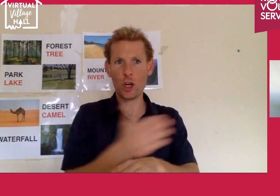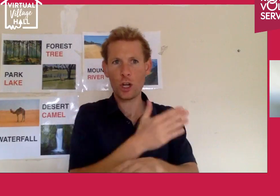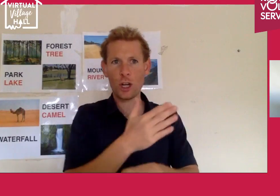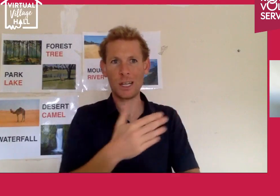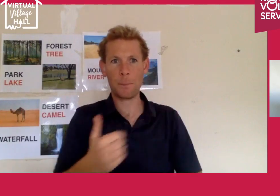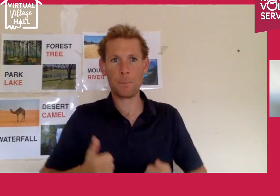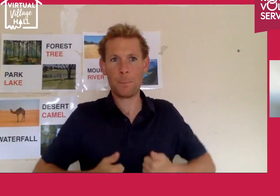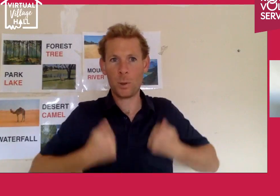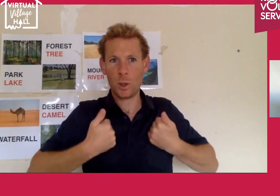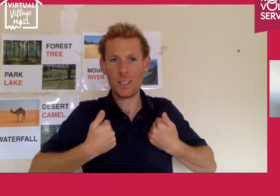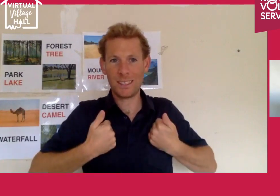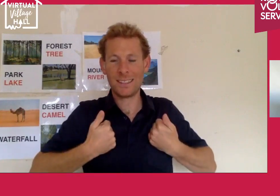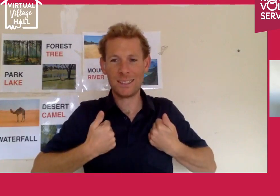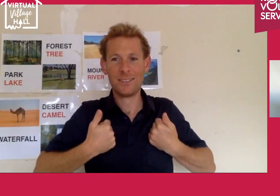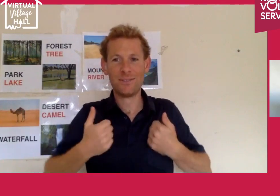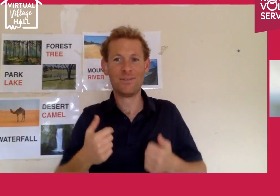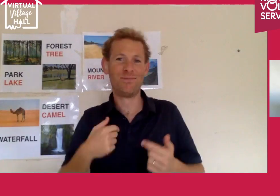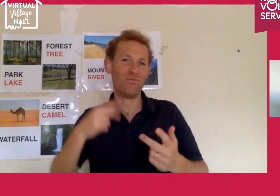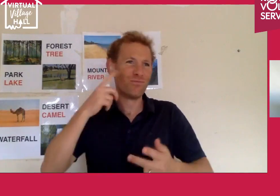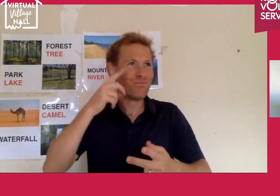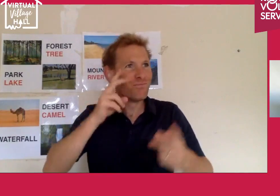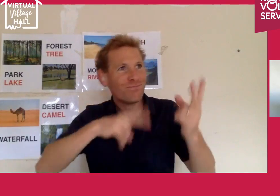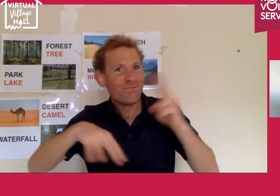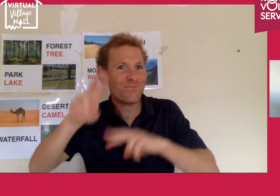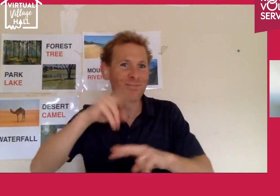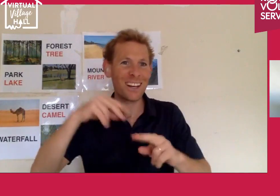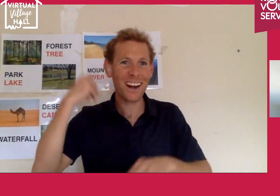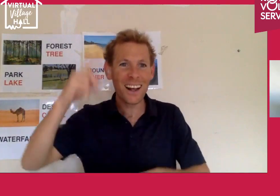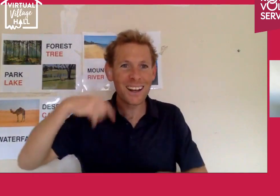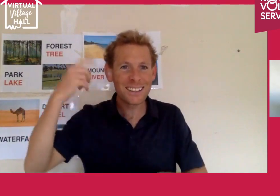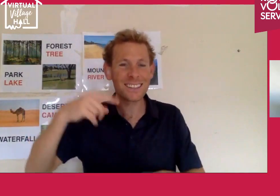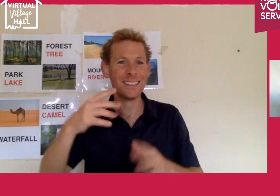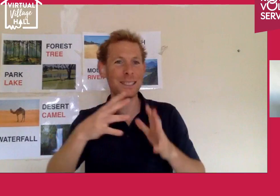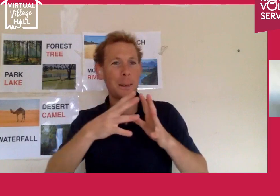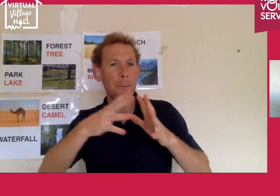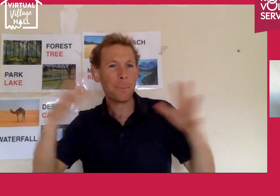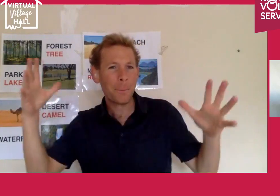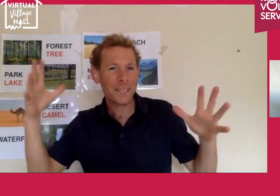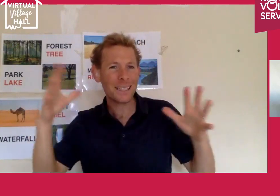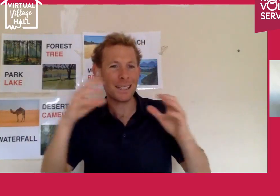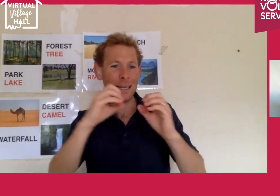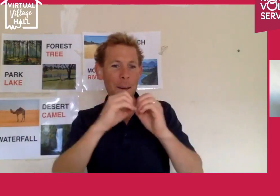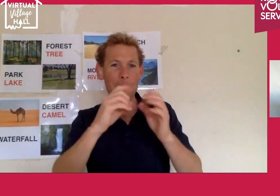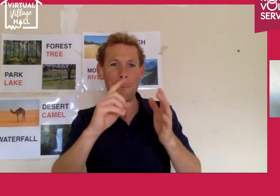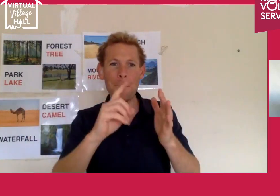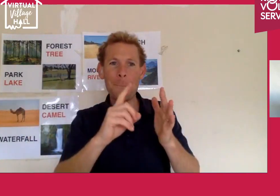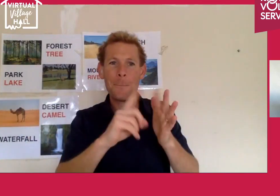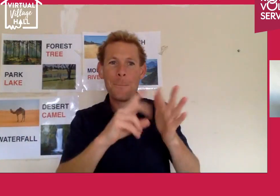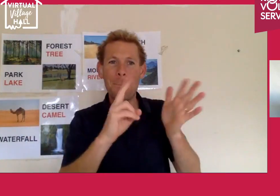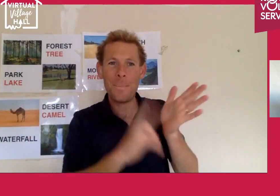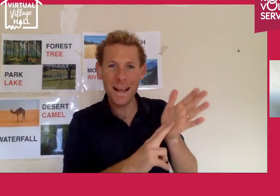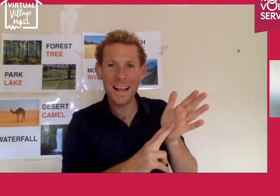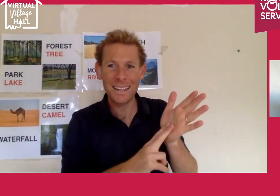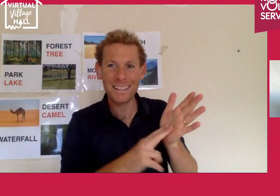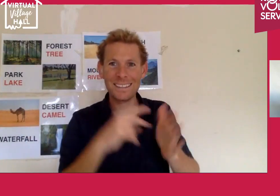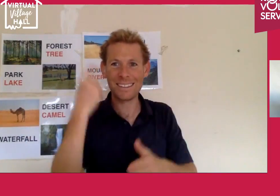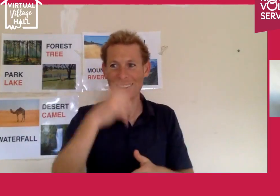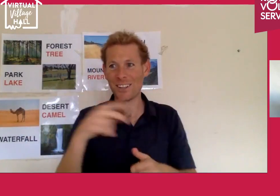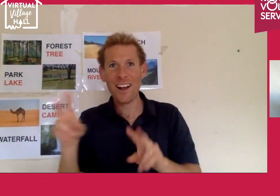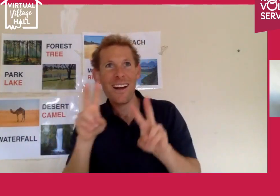when we arrived really early in the morning on the Friday. We had opportunity to look around London. We saw